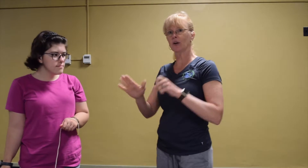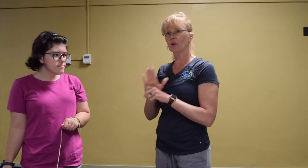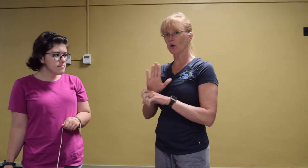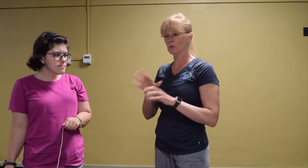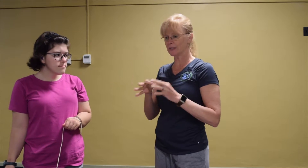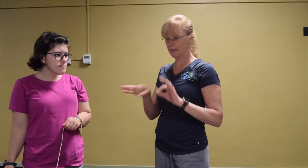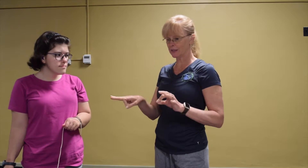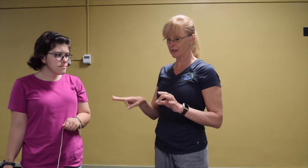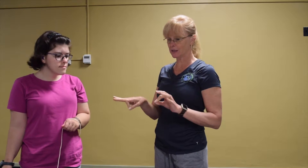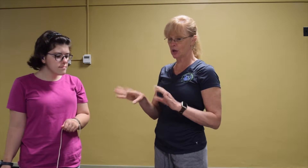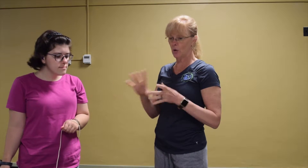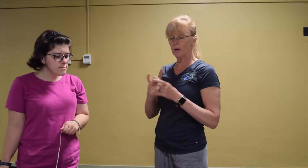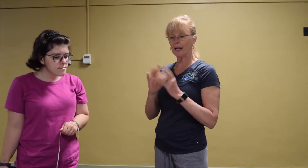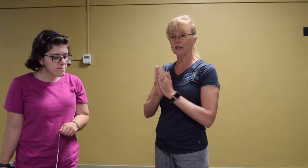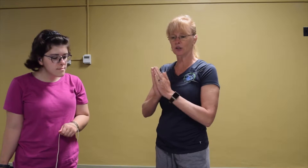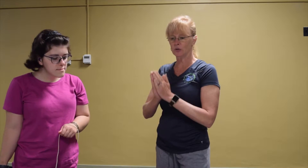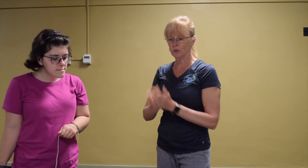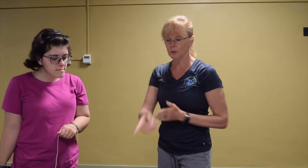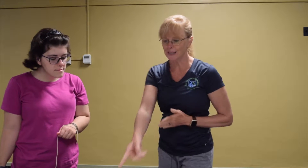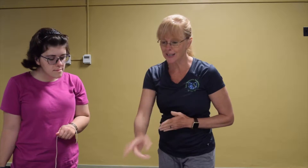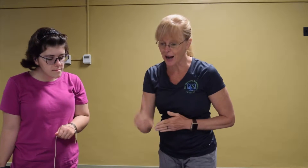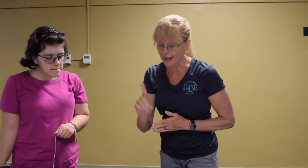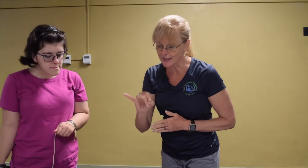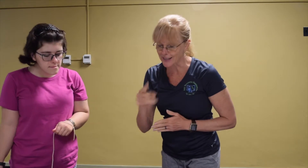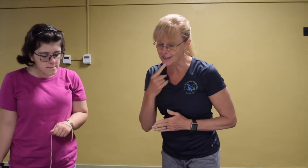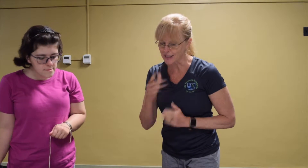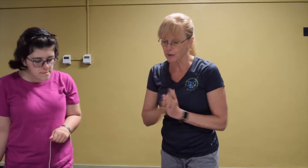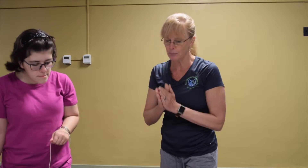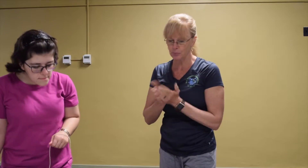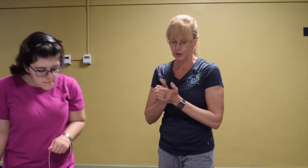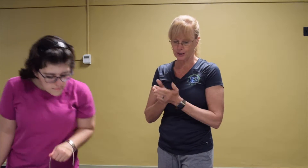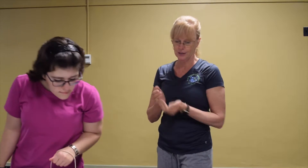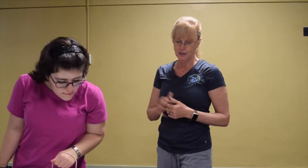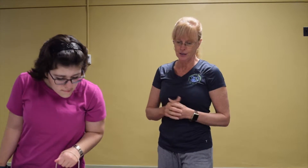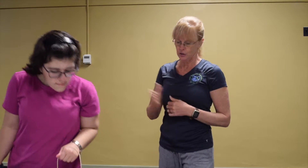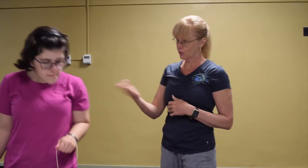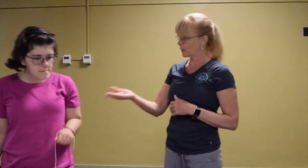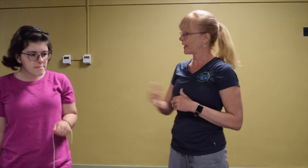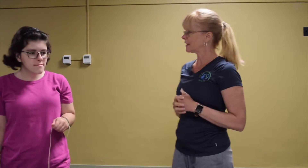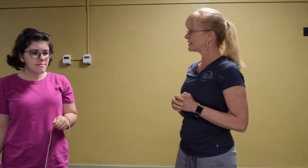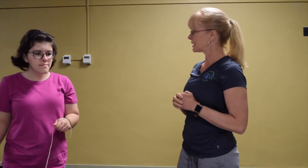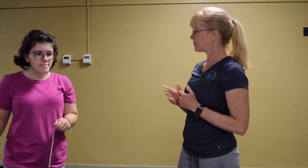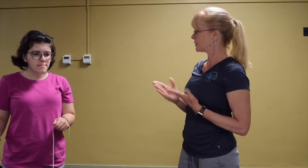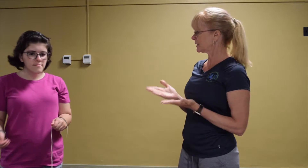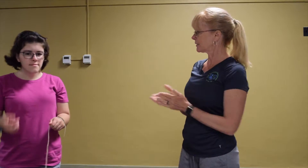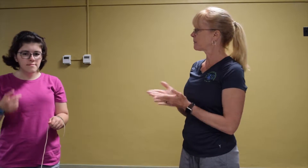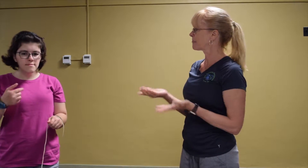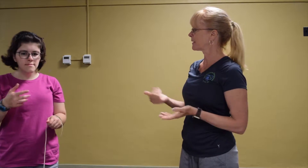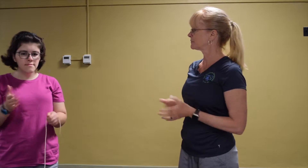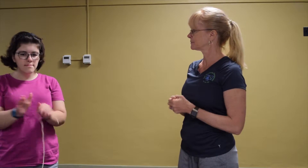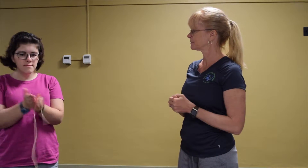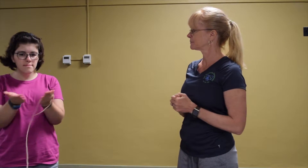her whole sentence related to the dice that said book. So go ahead and say book.